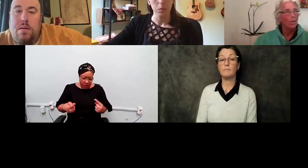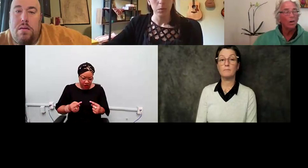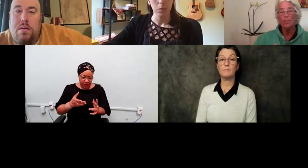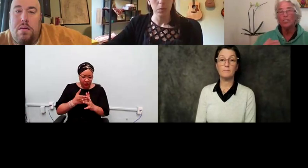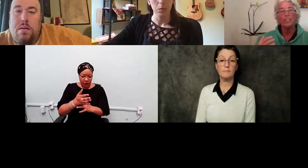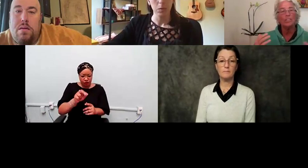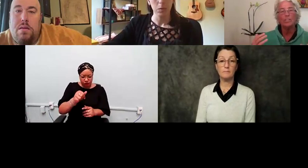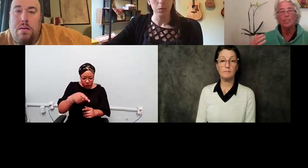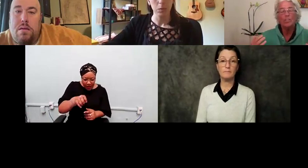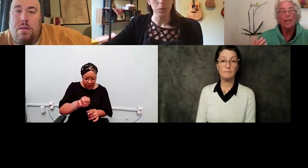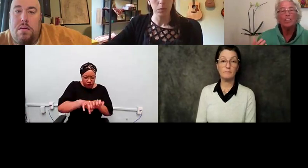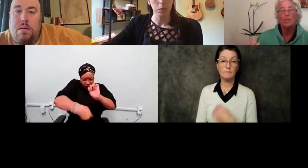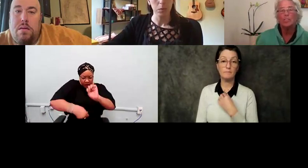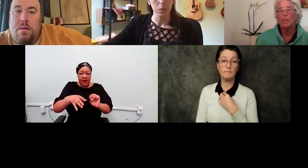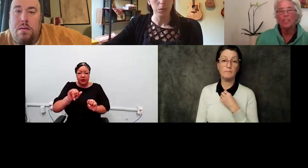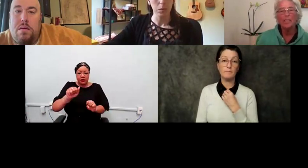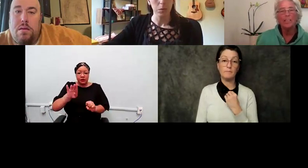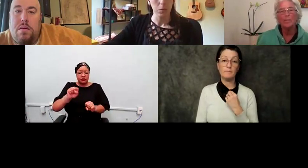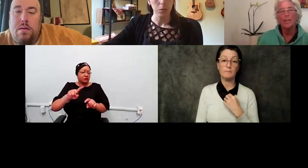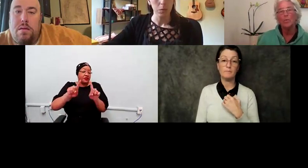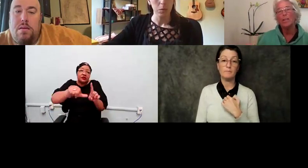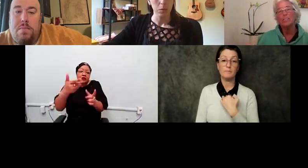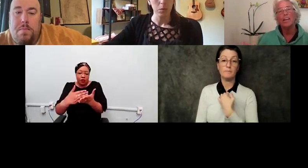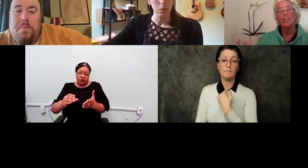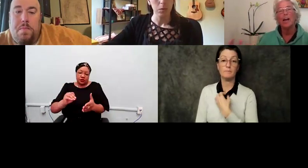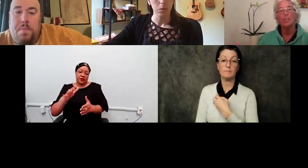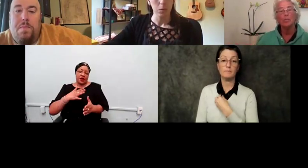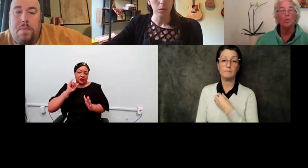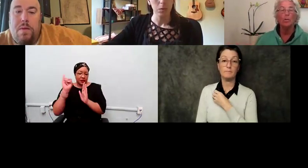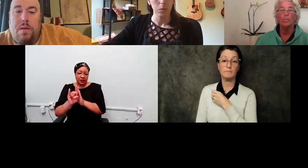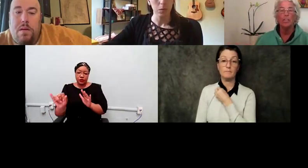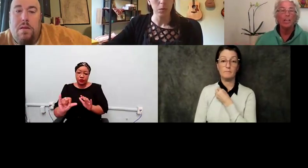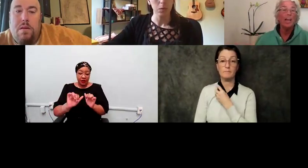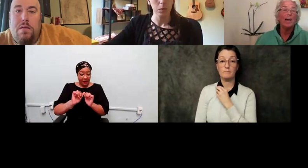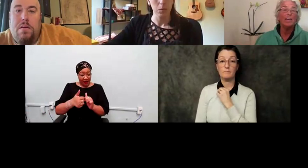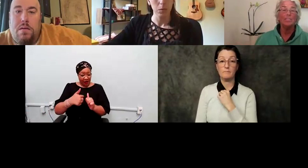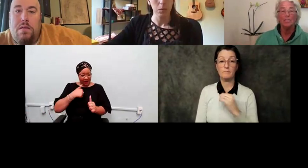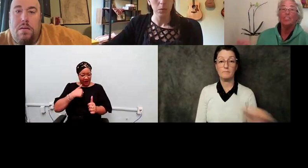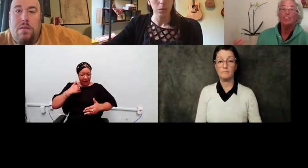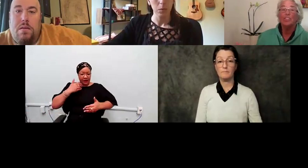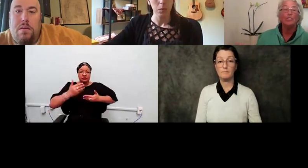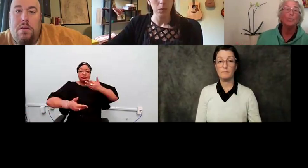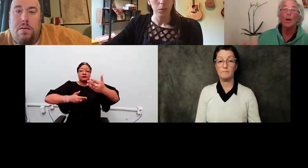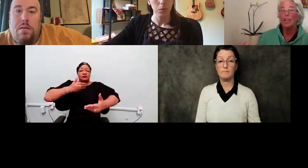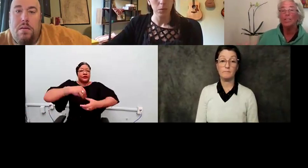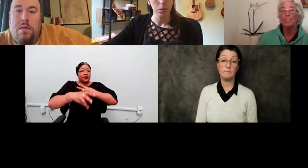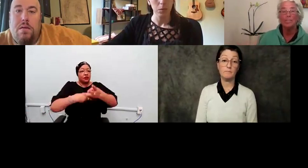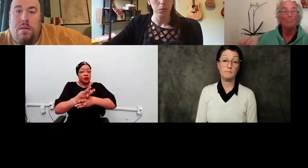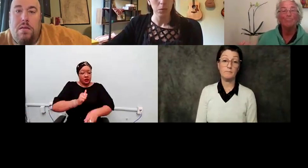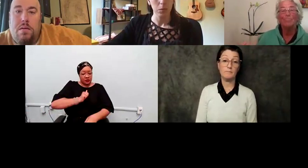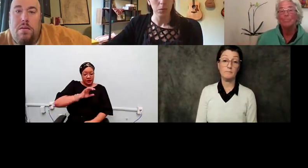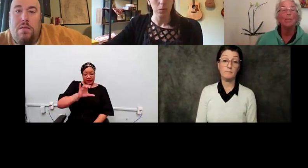also other sections, other aspects of my identity, right? The ways that I inhabit the world as cisgendered,